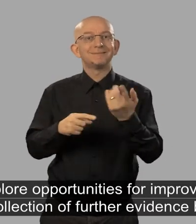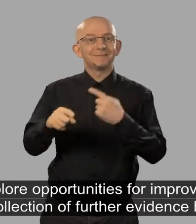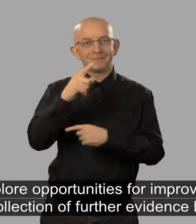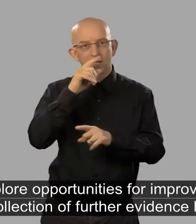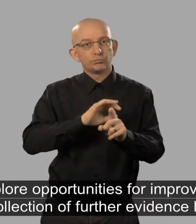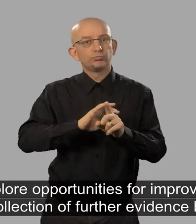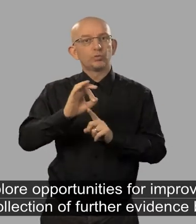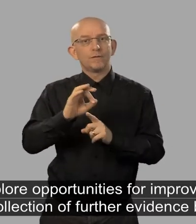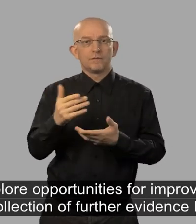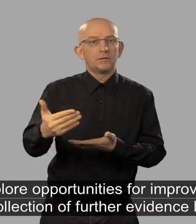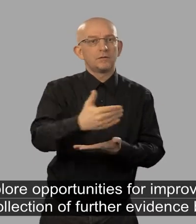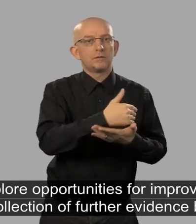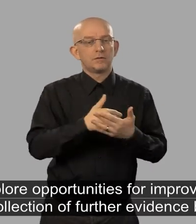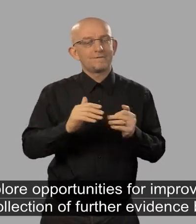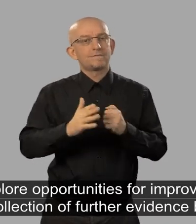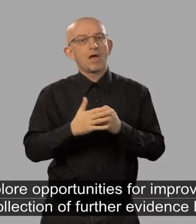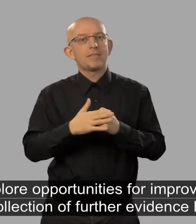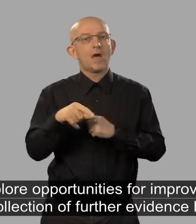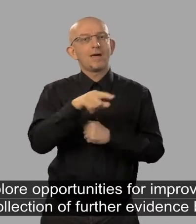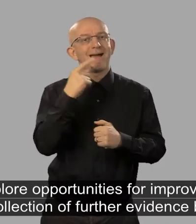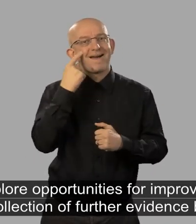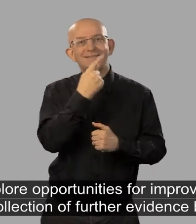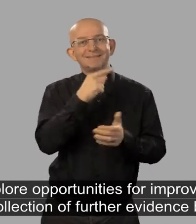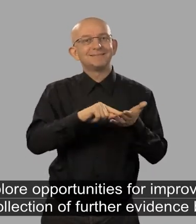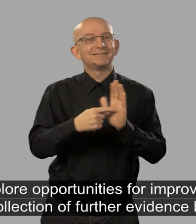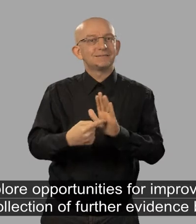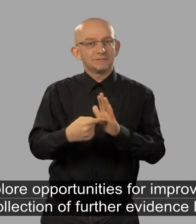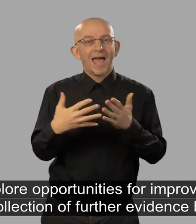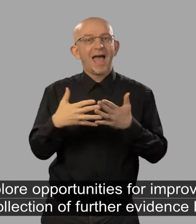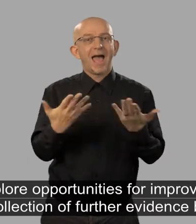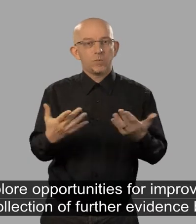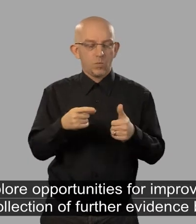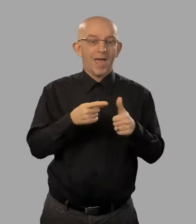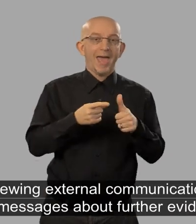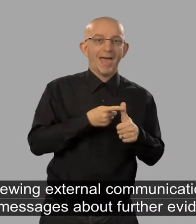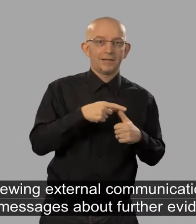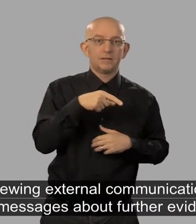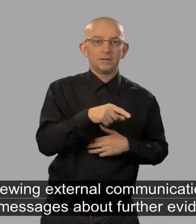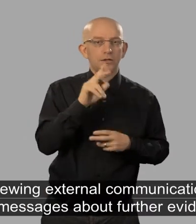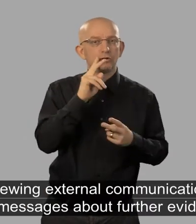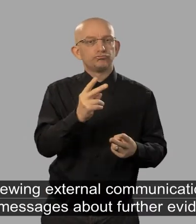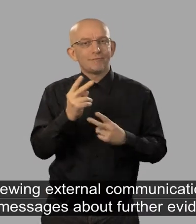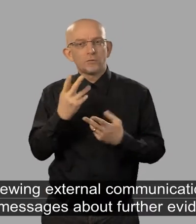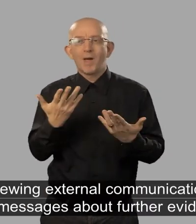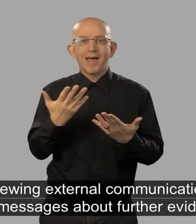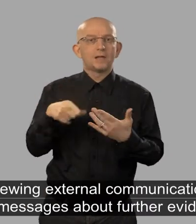opportunities for improving the collection of further evidence by A. Reviewing